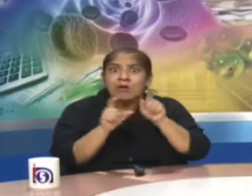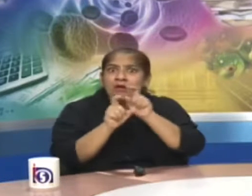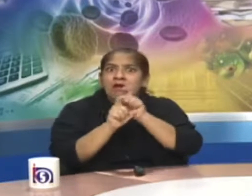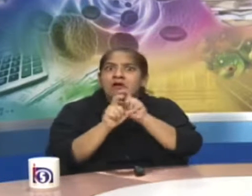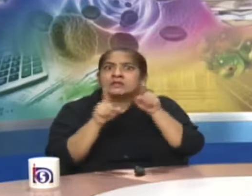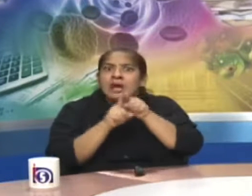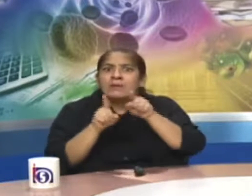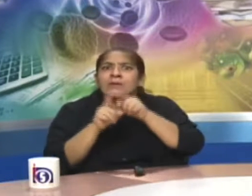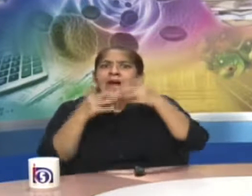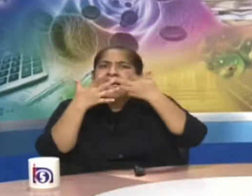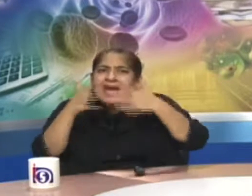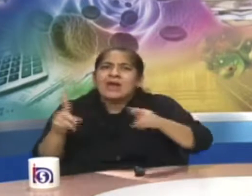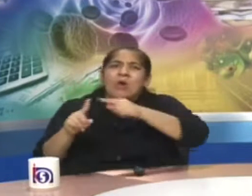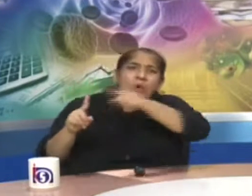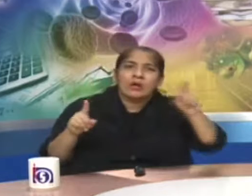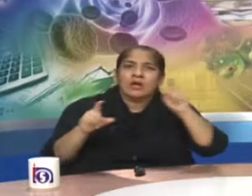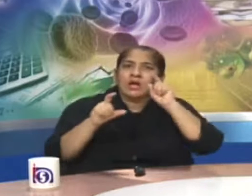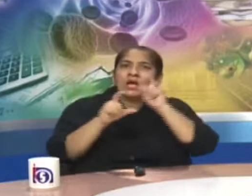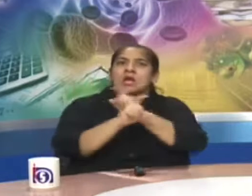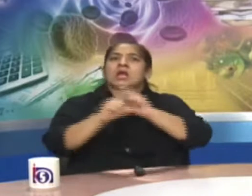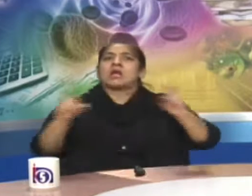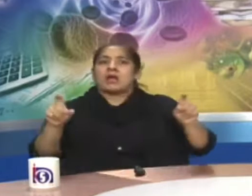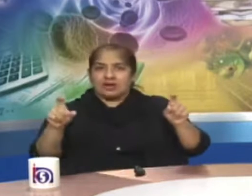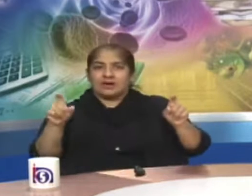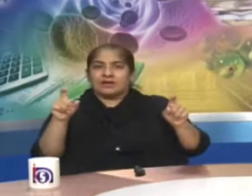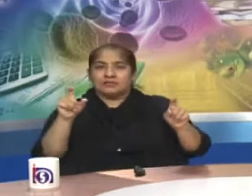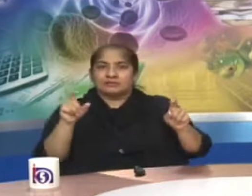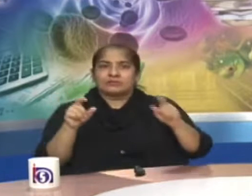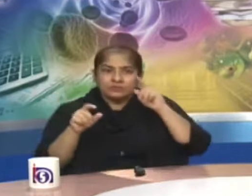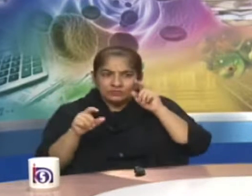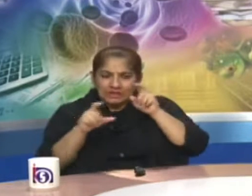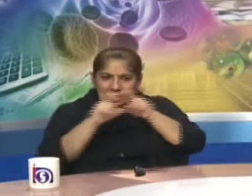market for all securities.